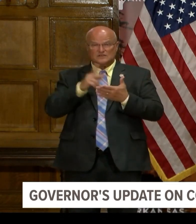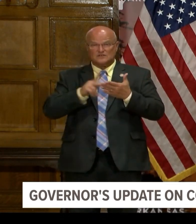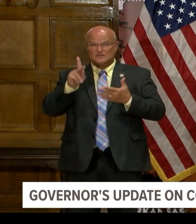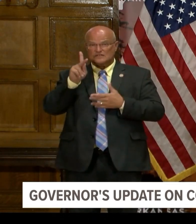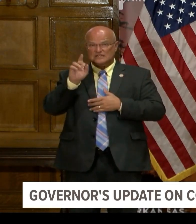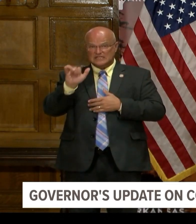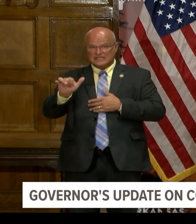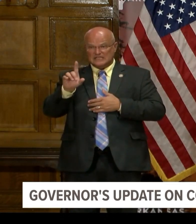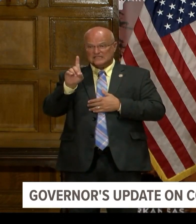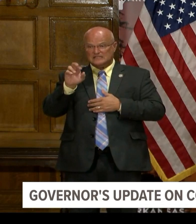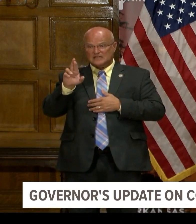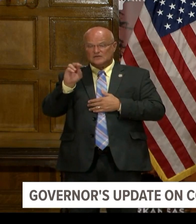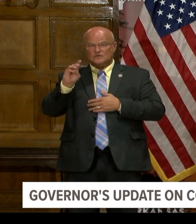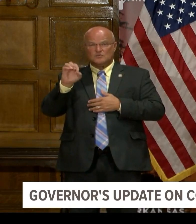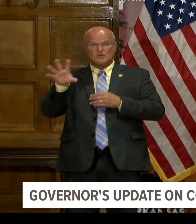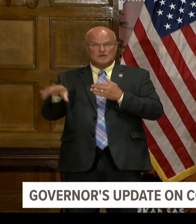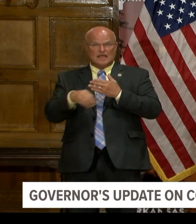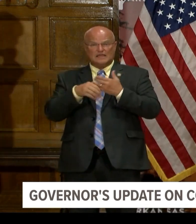Dr. Romero to add to that.